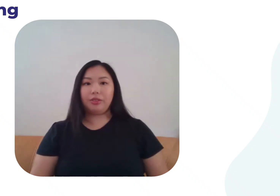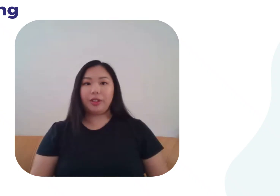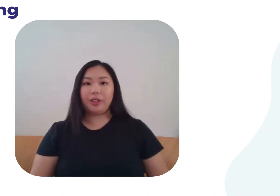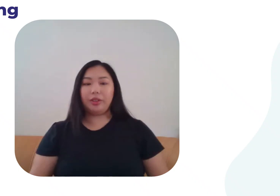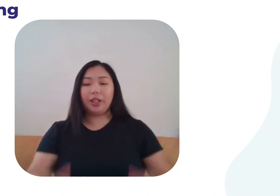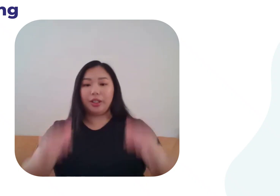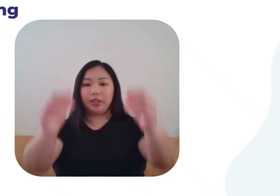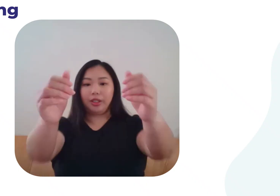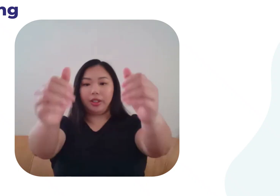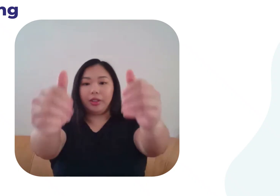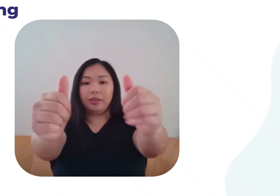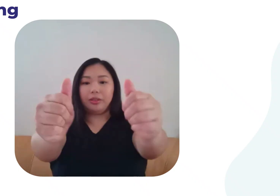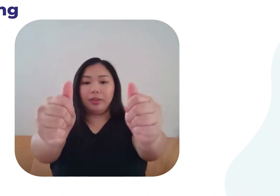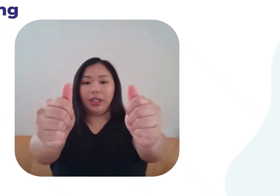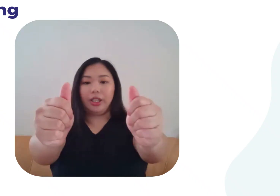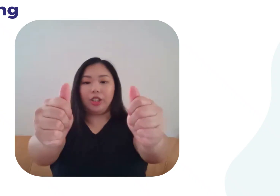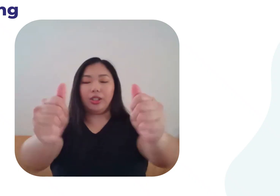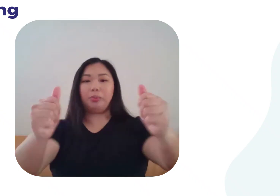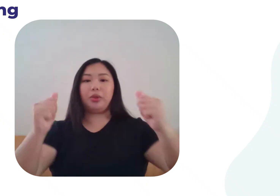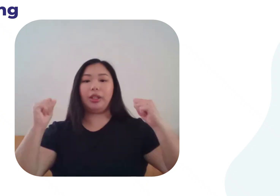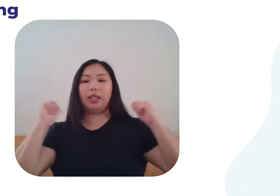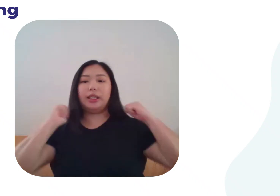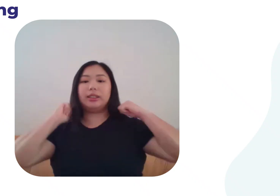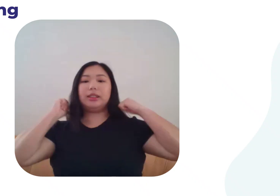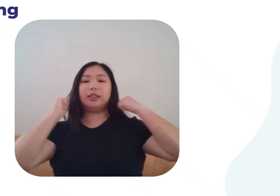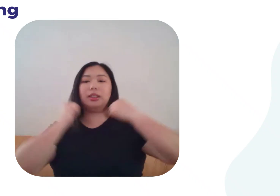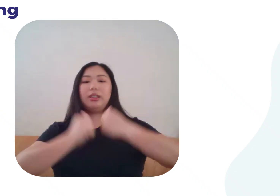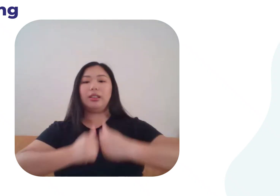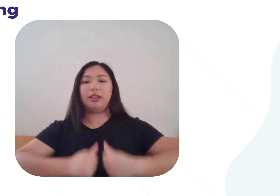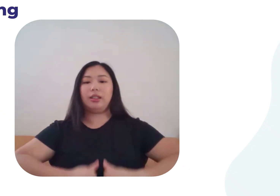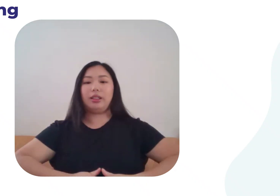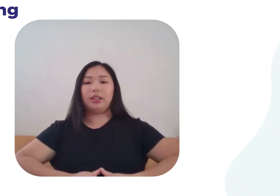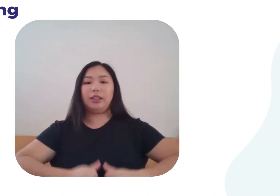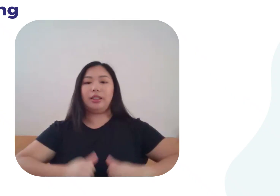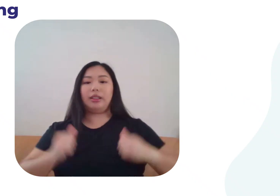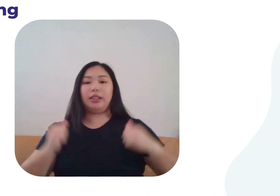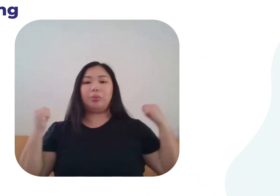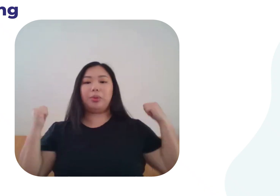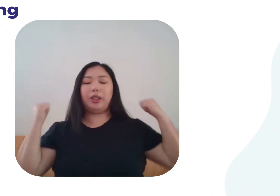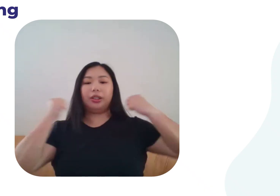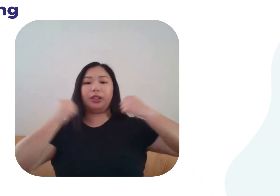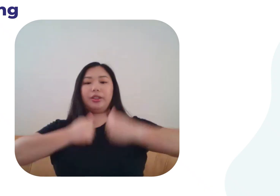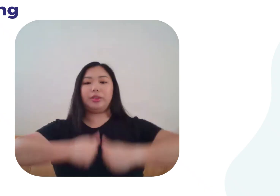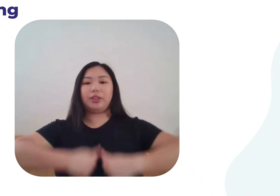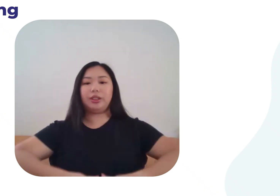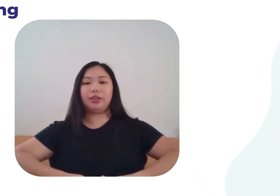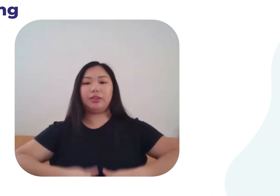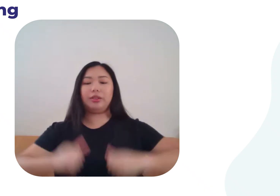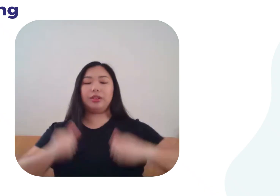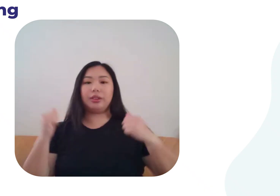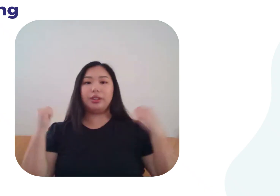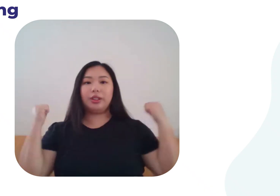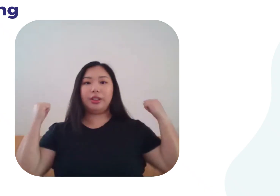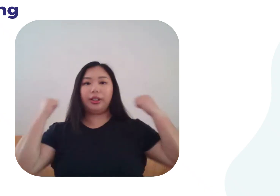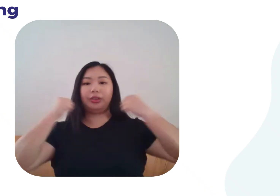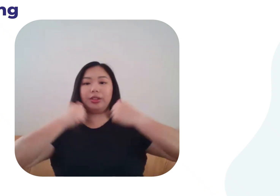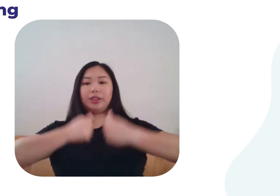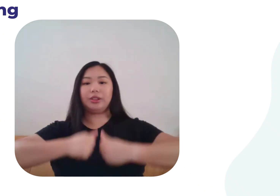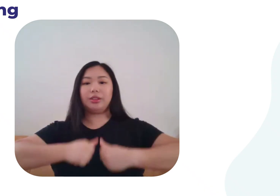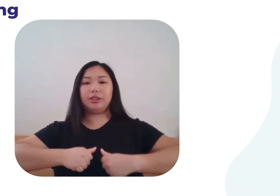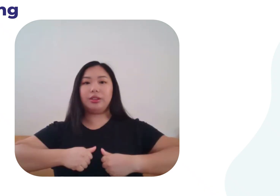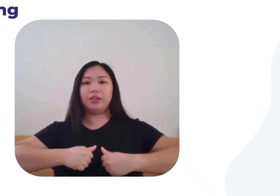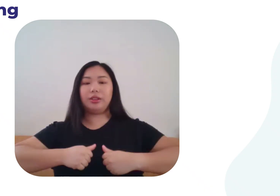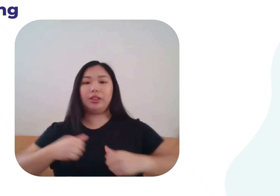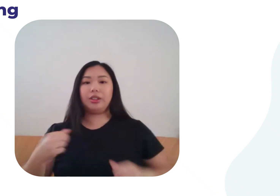Let's review. Coat, A shape both hands and like you're putting on a coat.